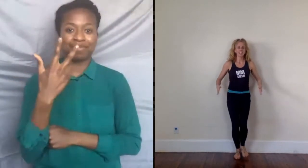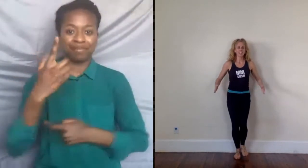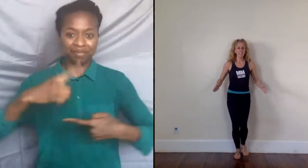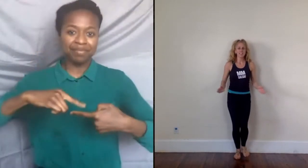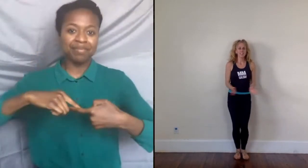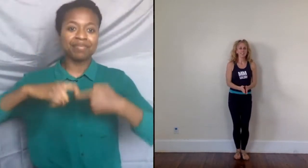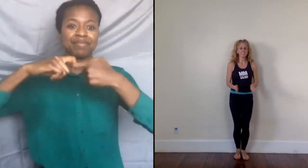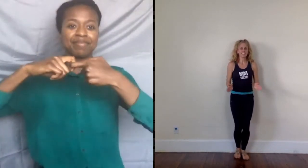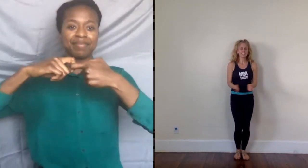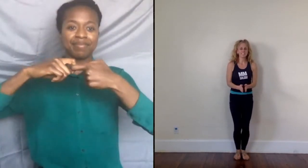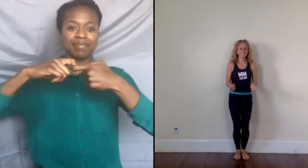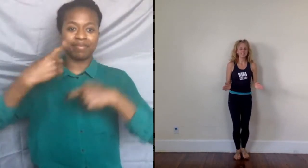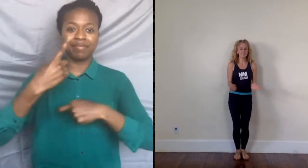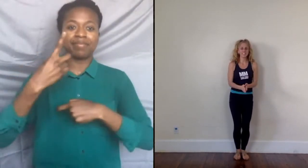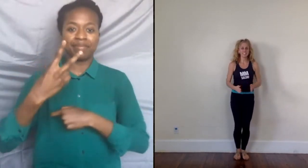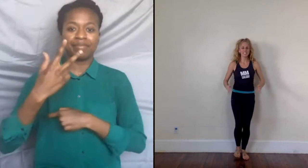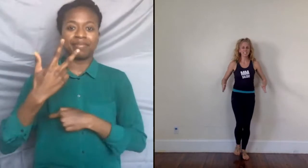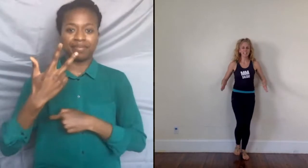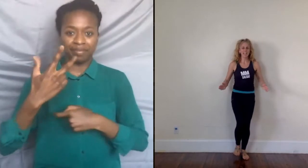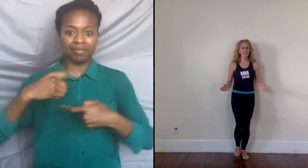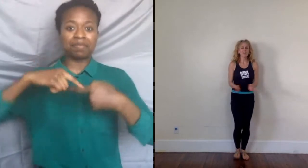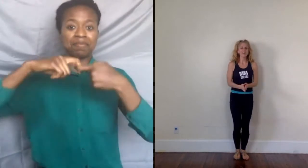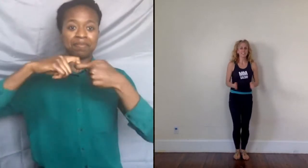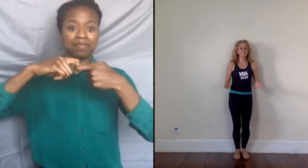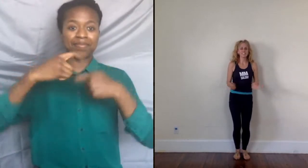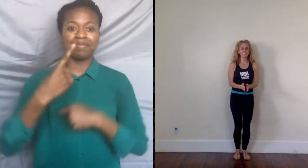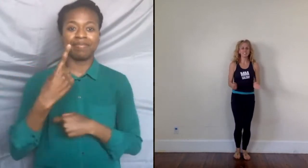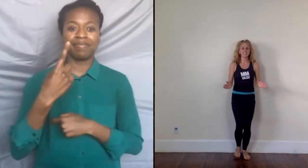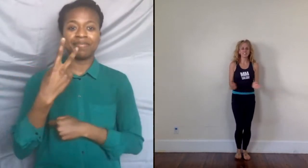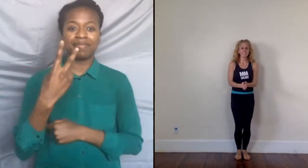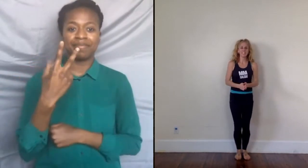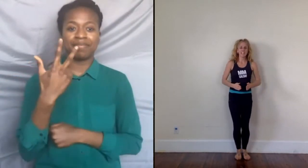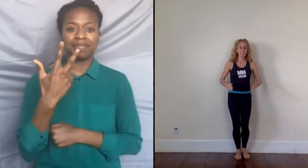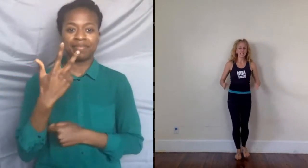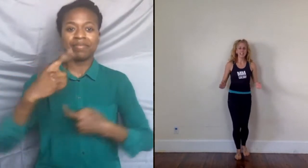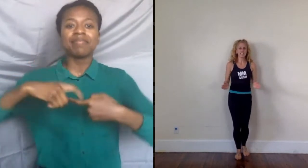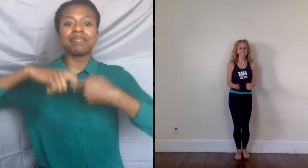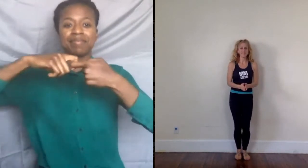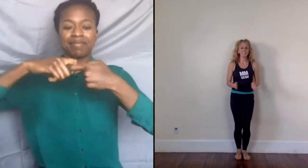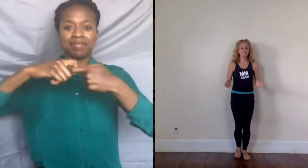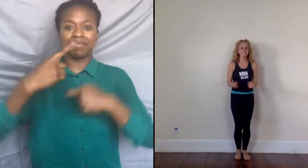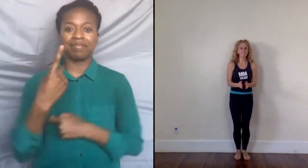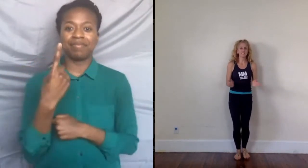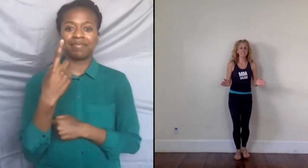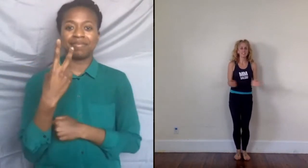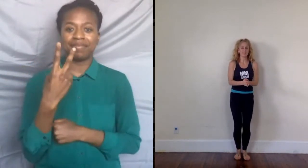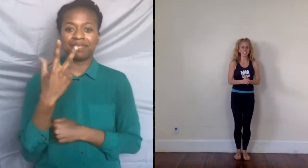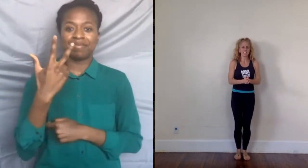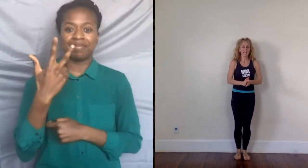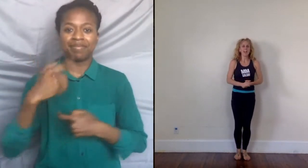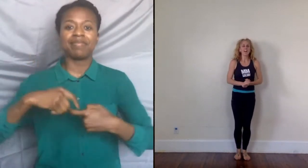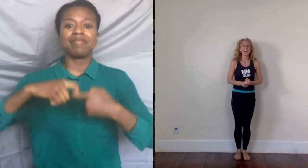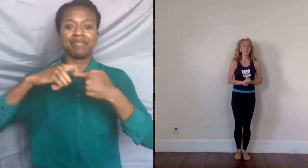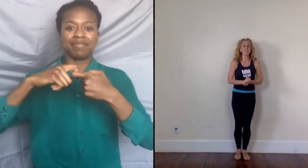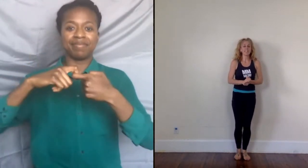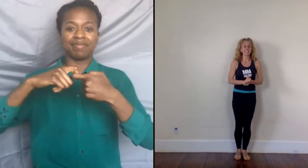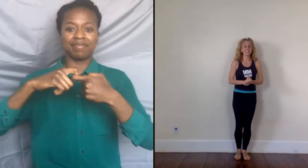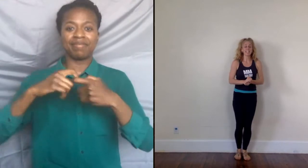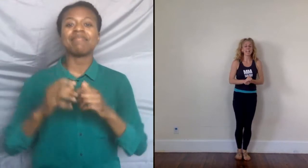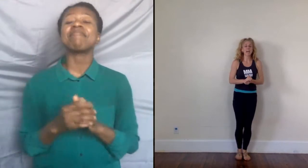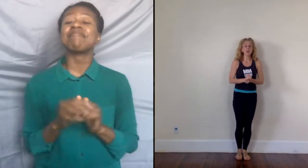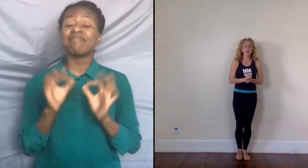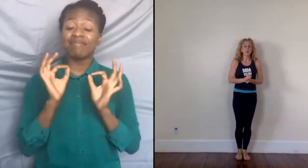3. 1, 2, 3. 1, 2, 3. And 1, 2, 3. All